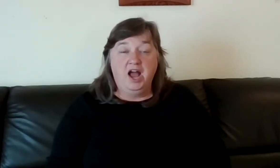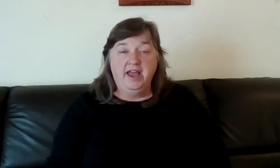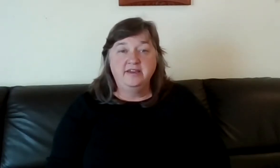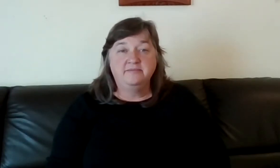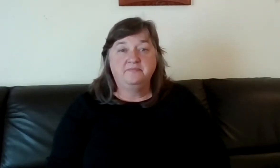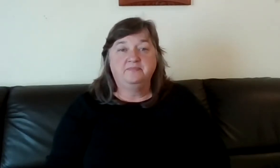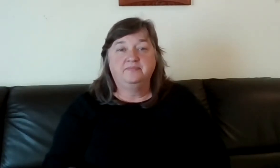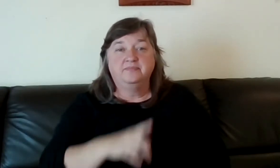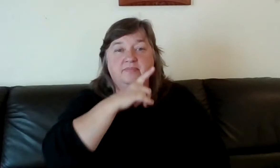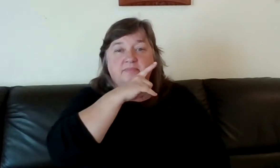Dry,